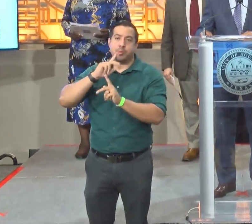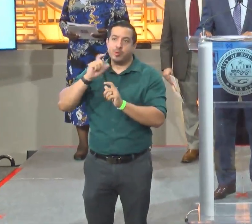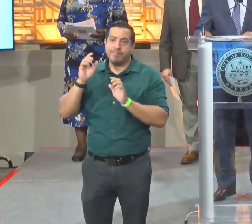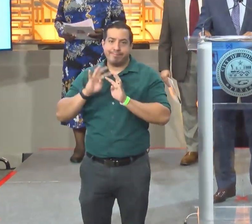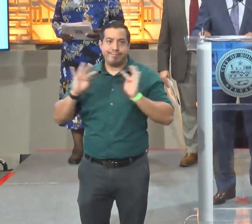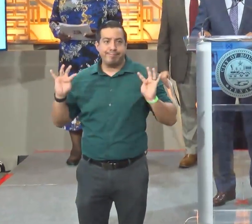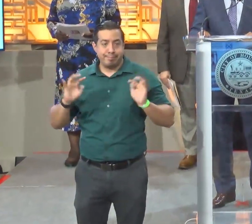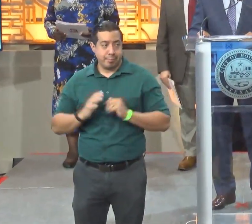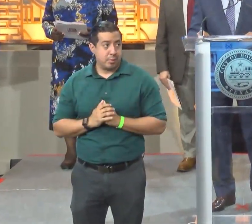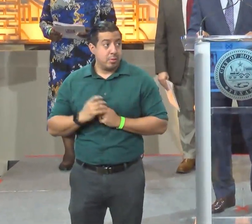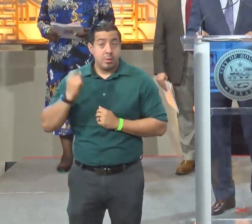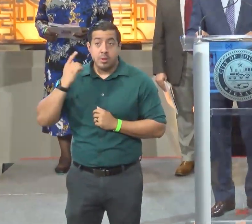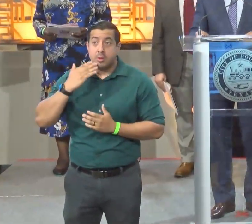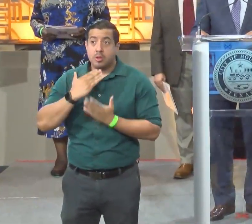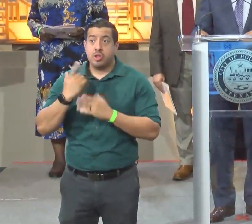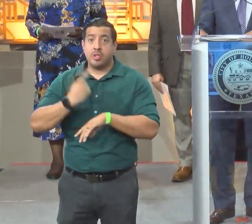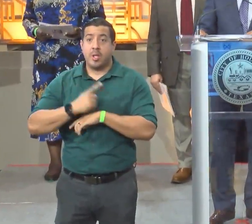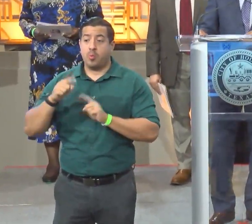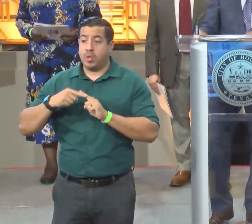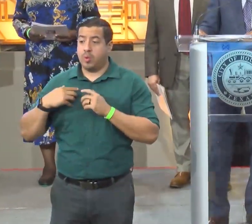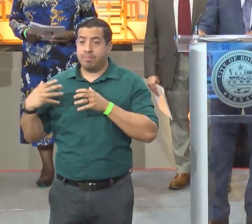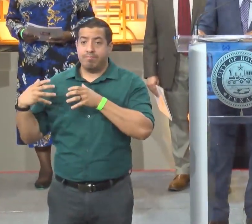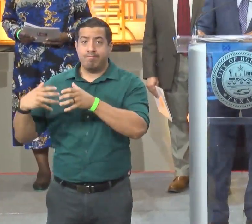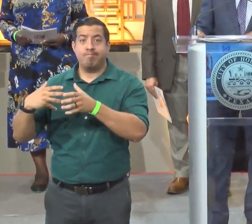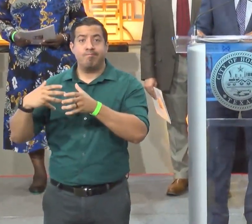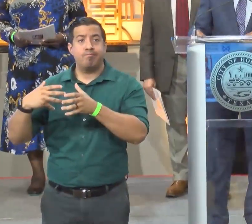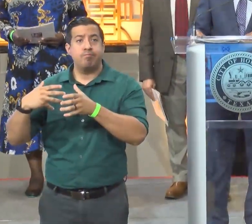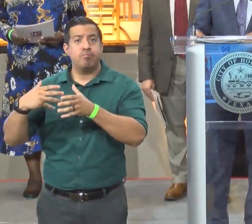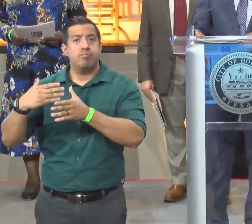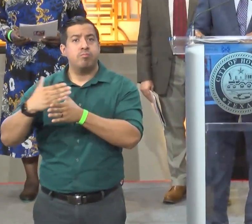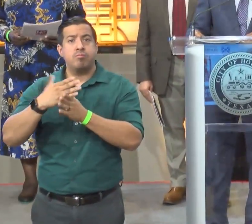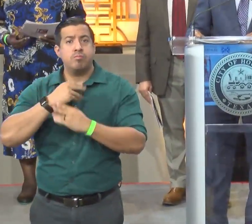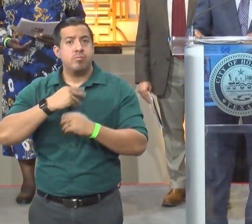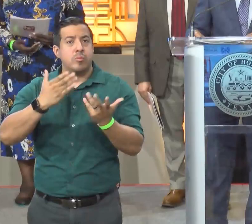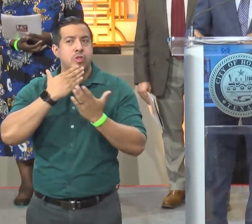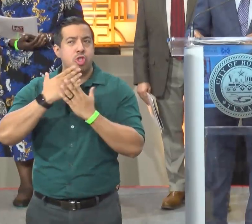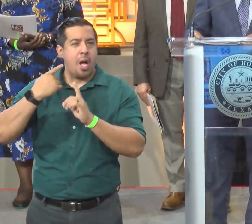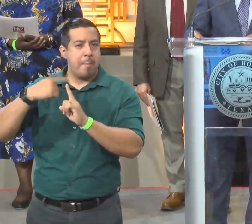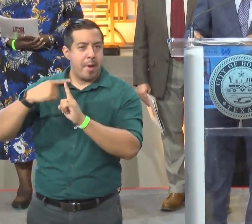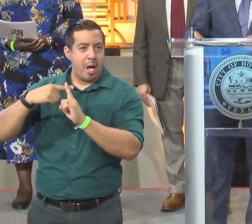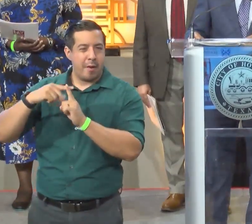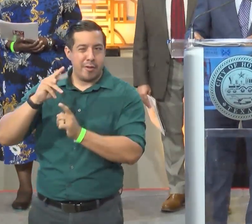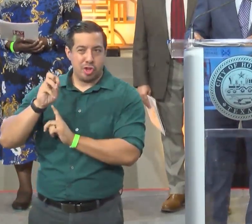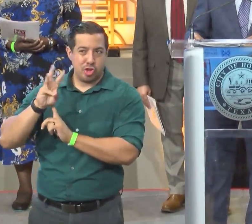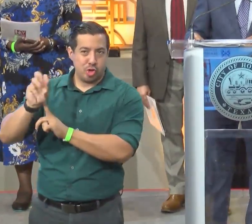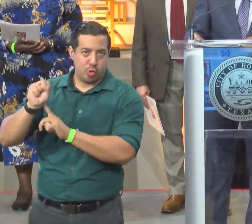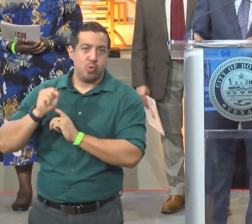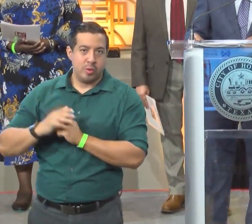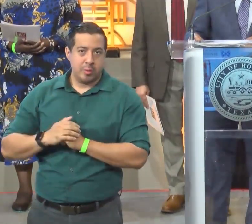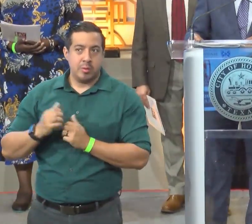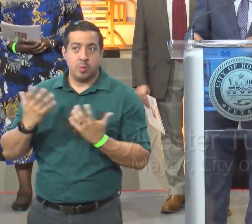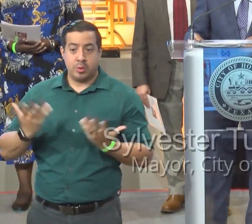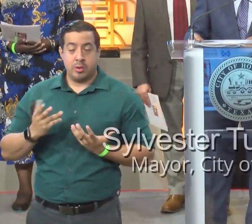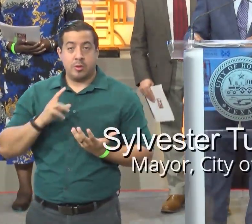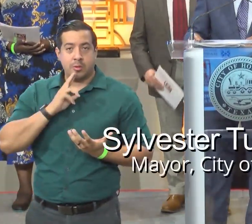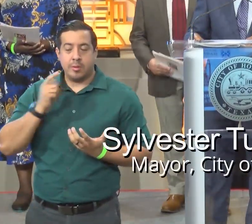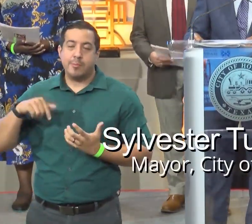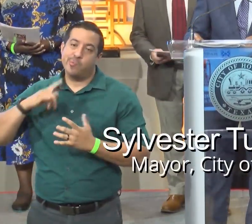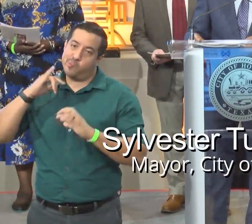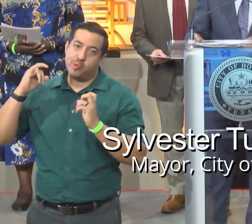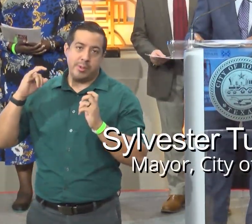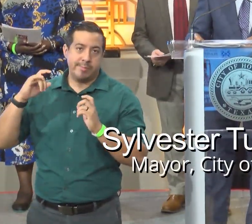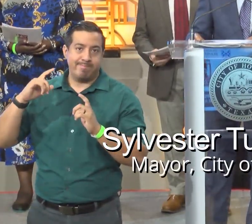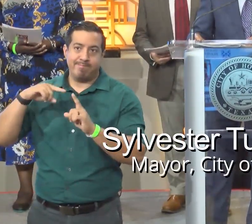It's always a good day when we come together to share some positive news about the city of Houston, and this is very much